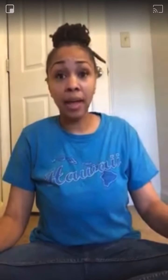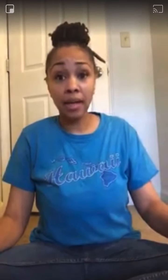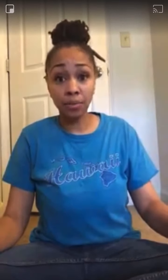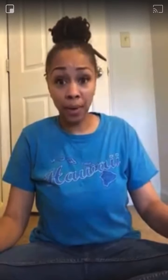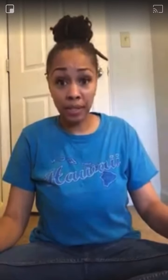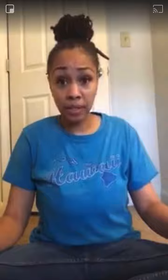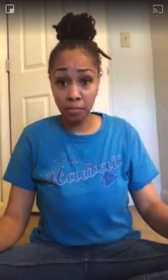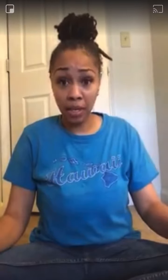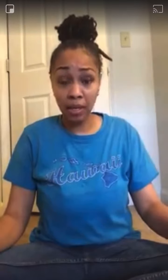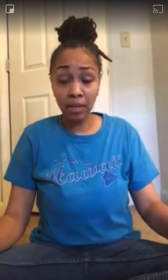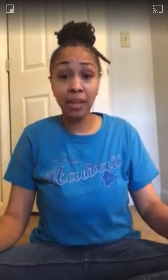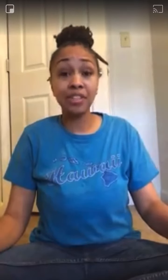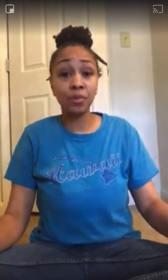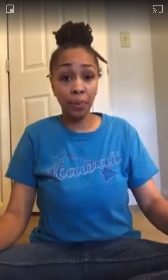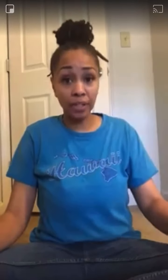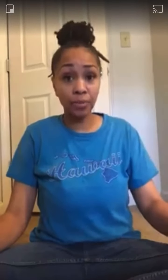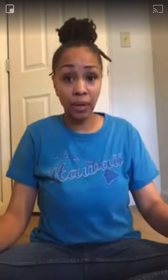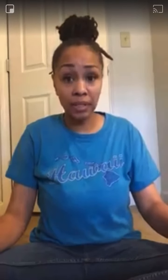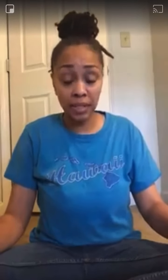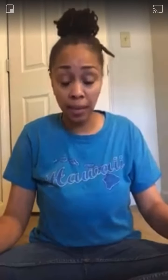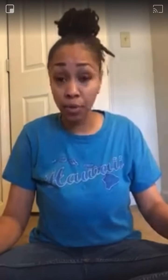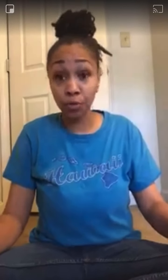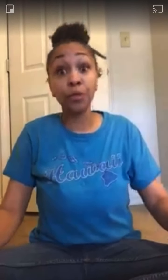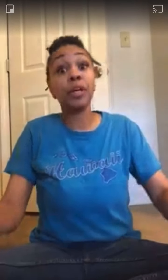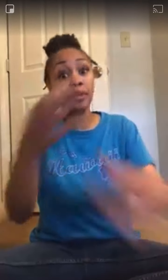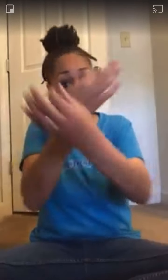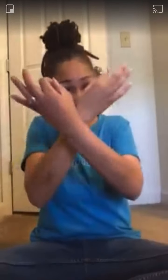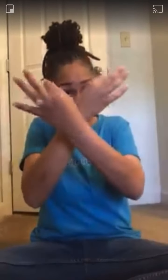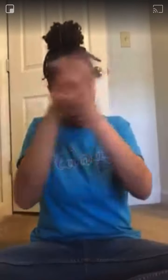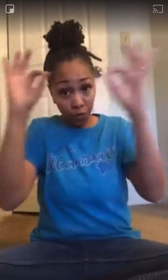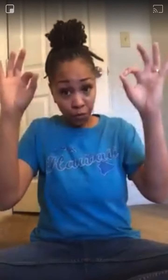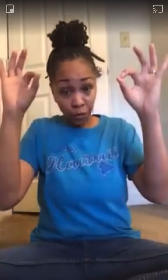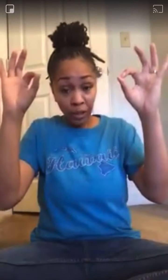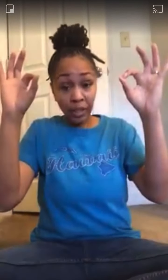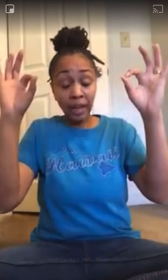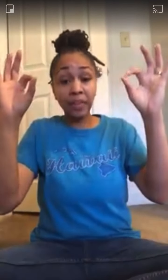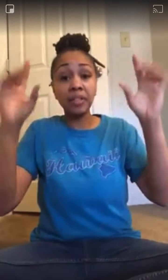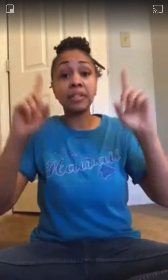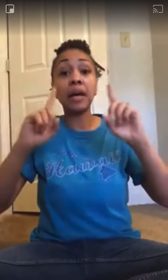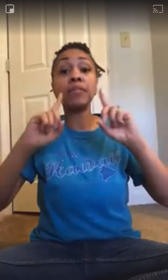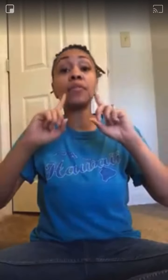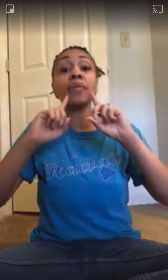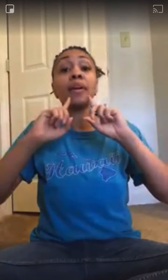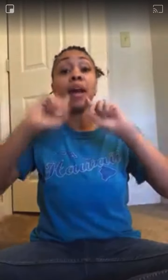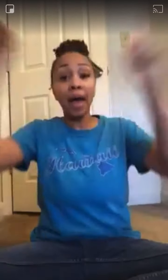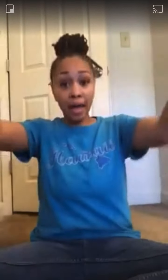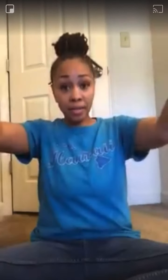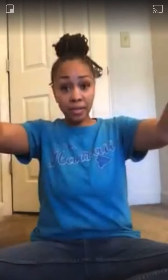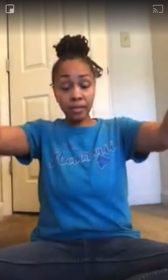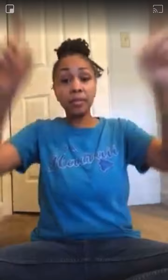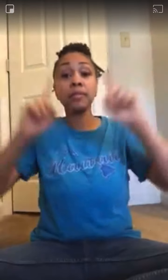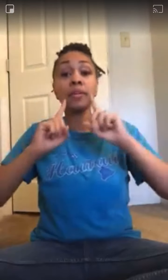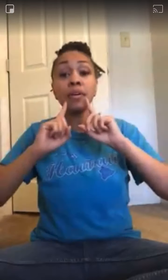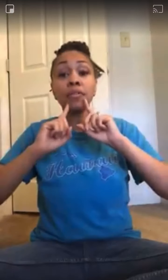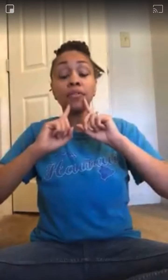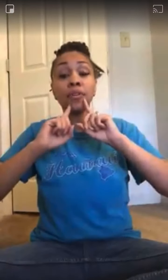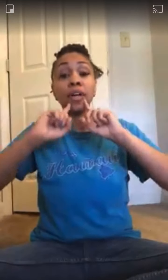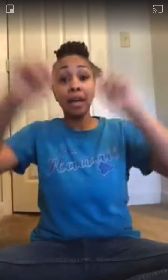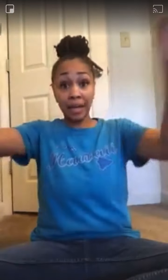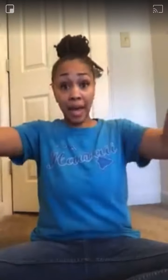has ransomed me. His grace runs deep. So free, and then the sign for last, free at